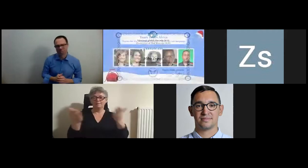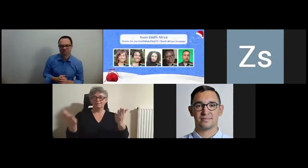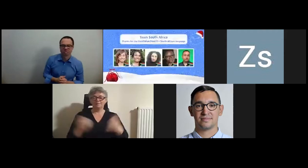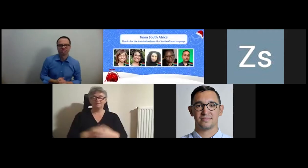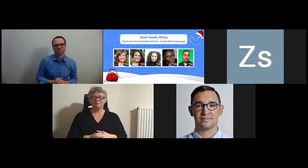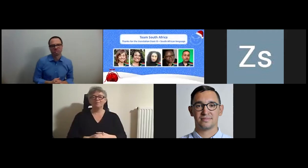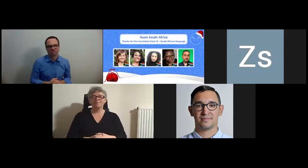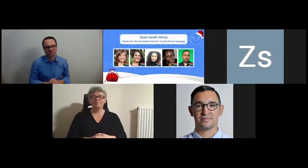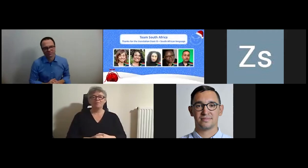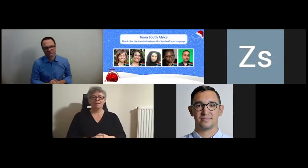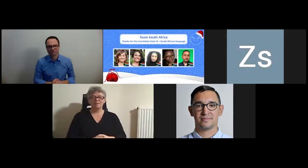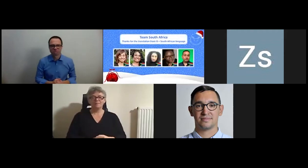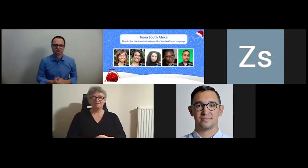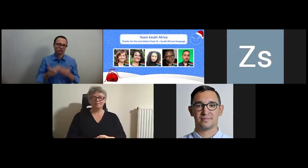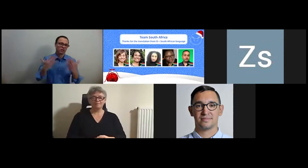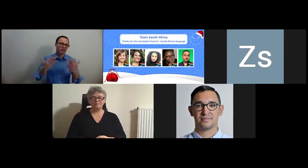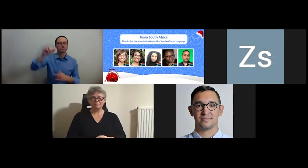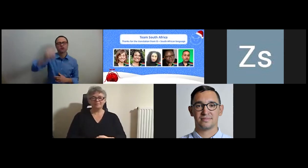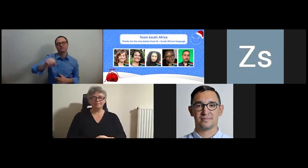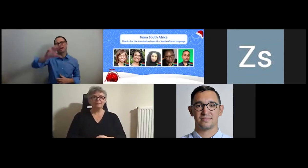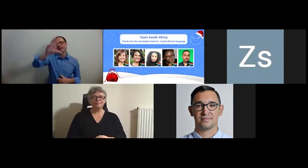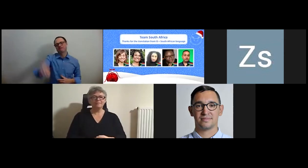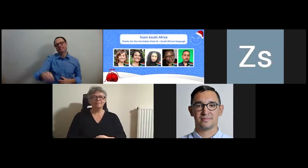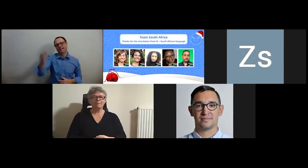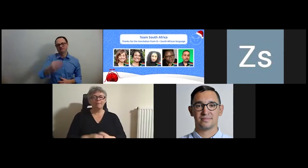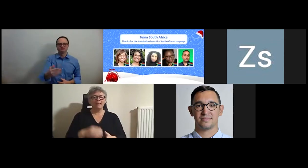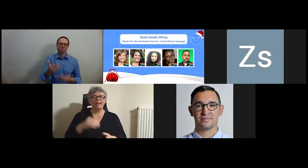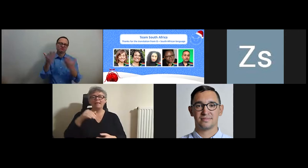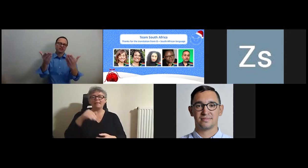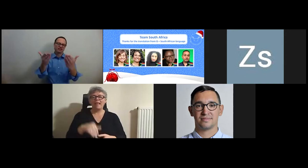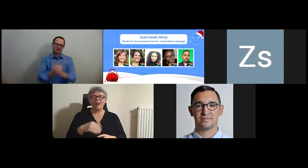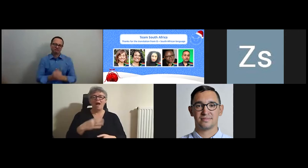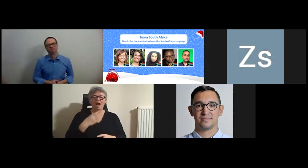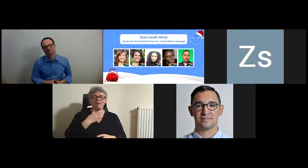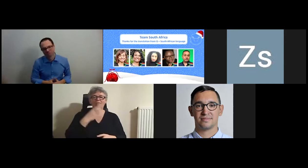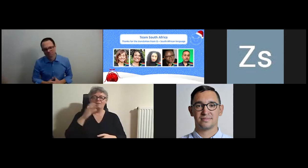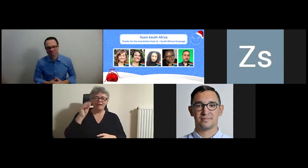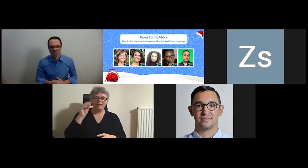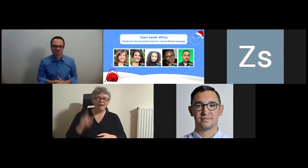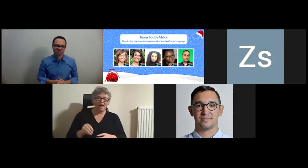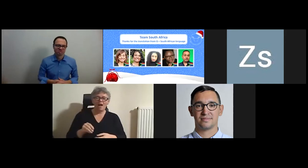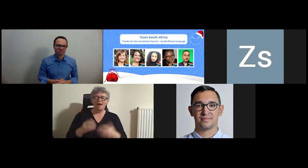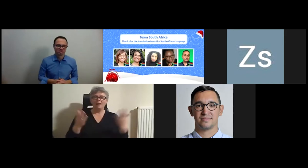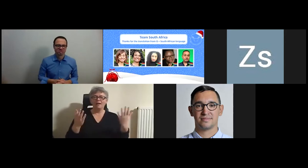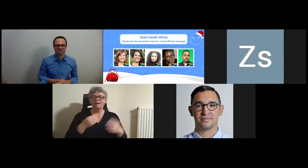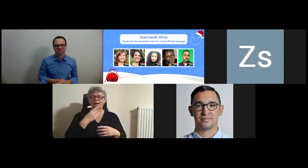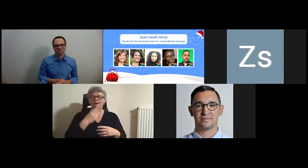ask the interpreter team to step forward. Let's start with South Africa.